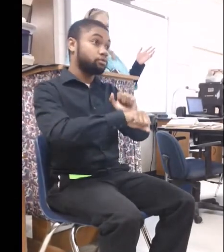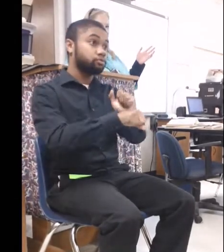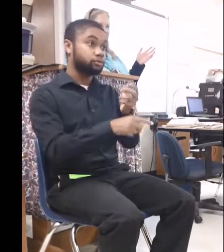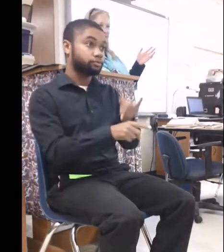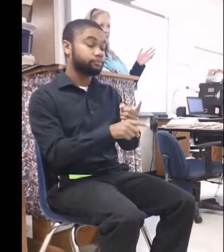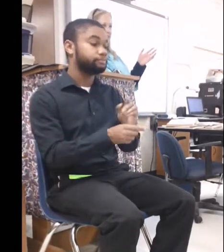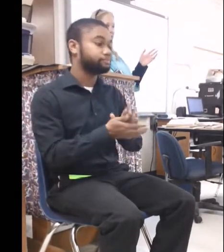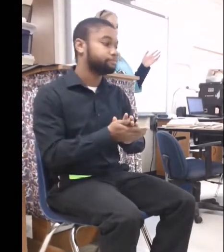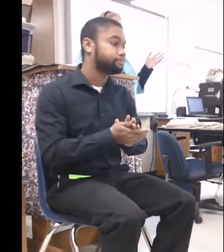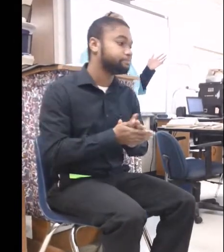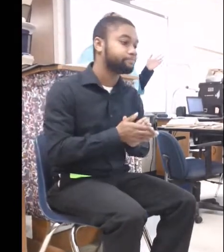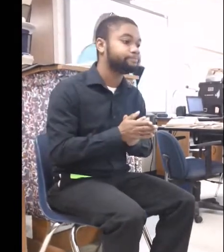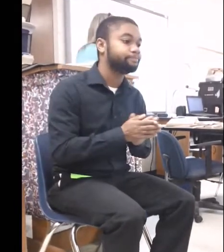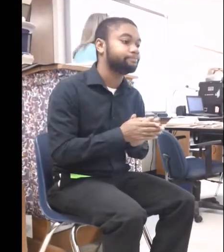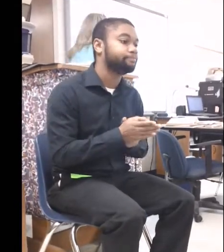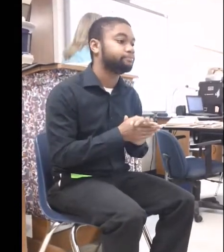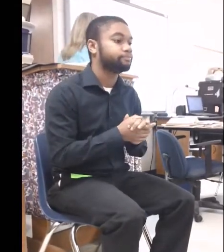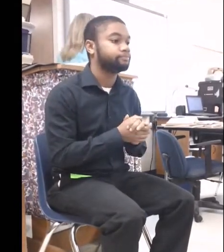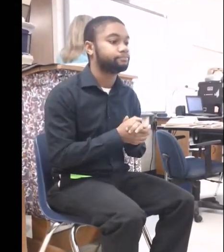correct. Okay?